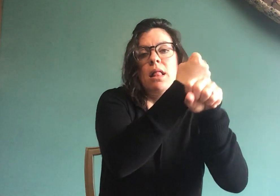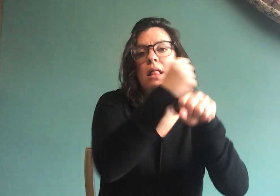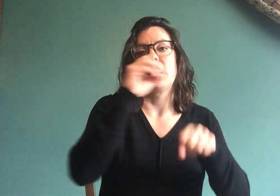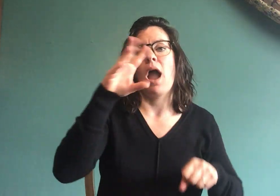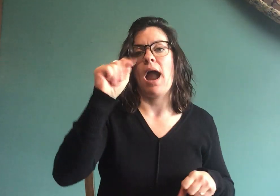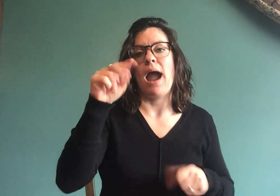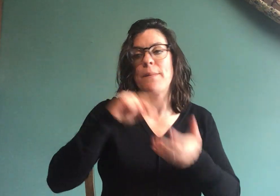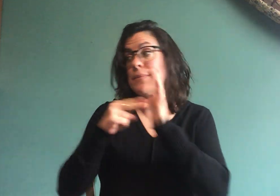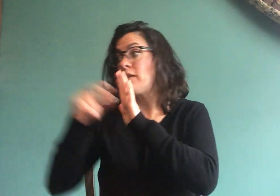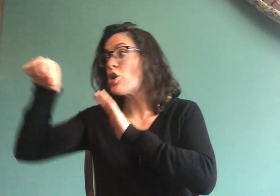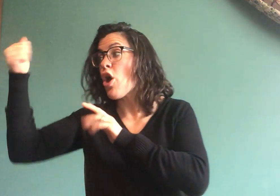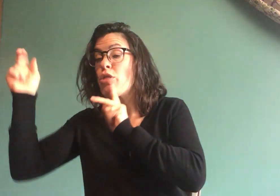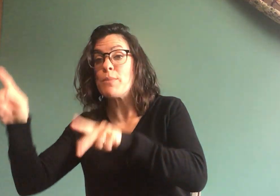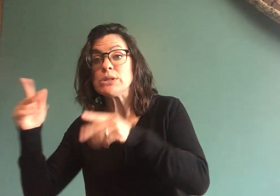there.